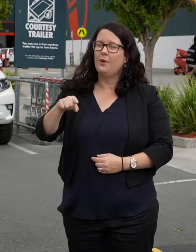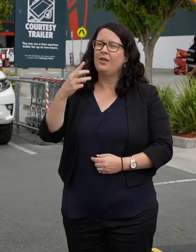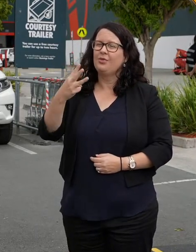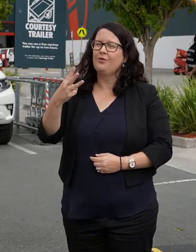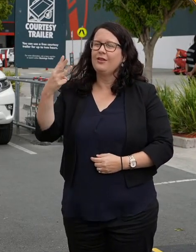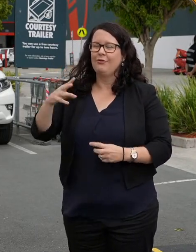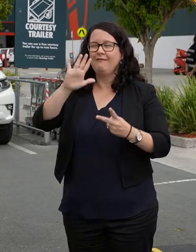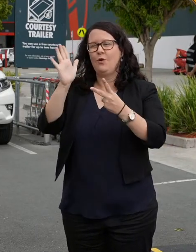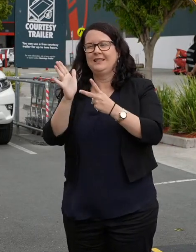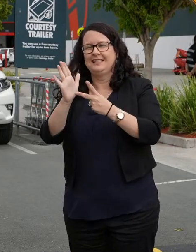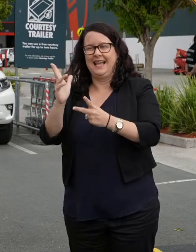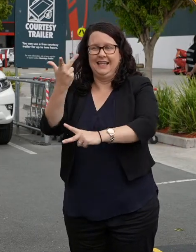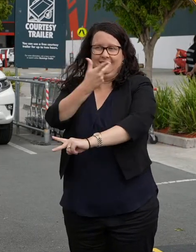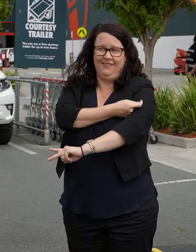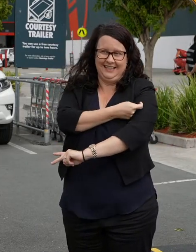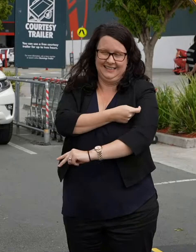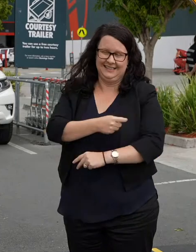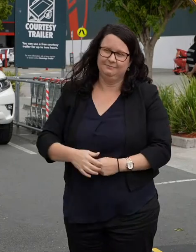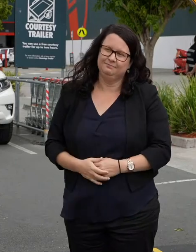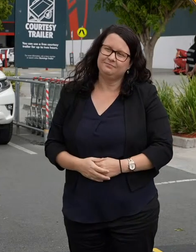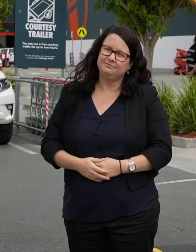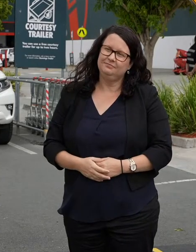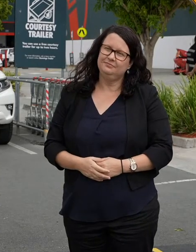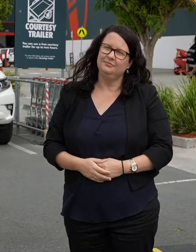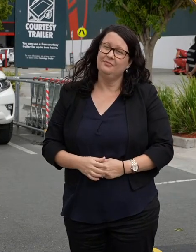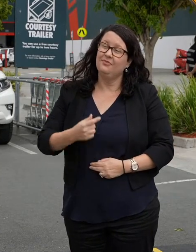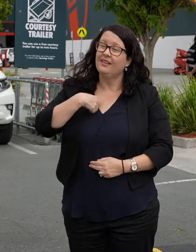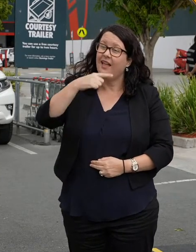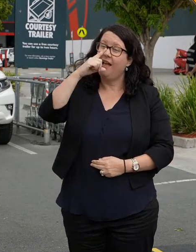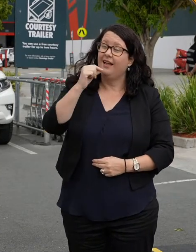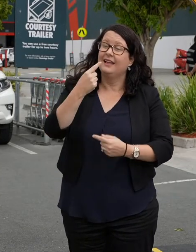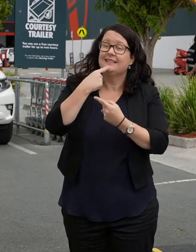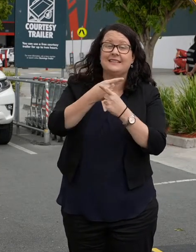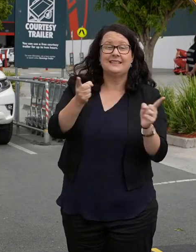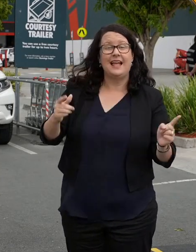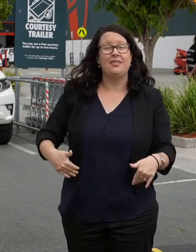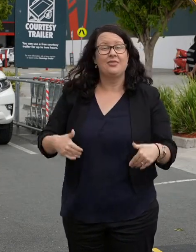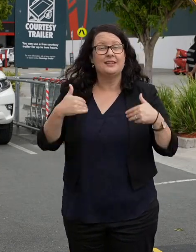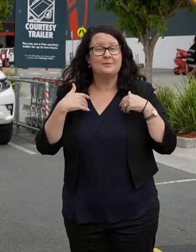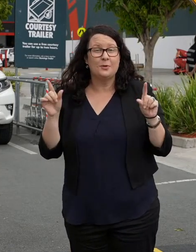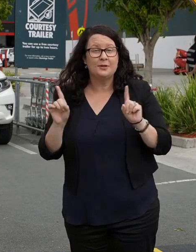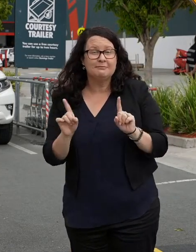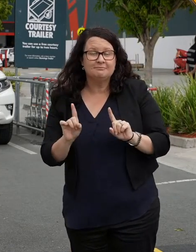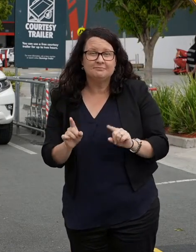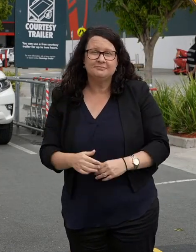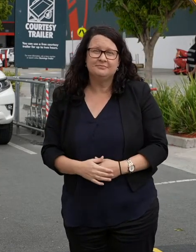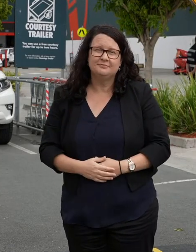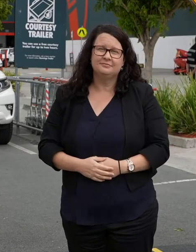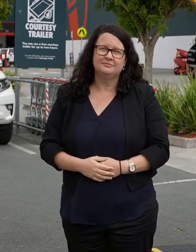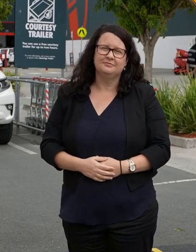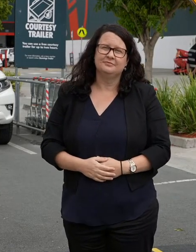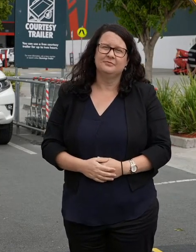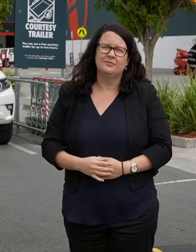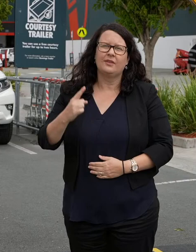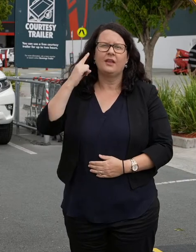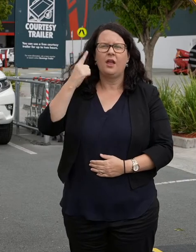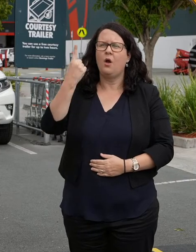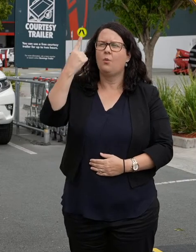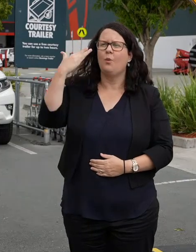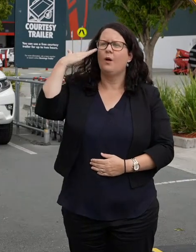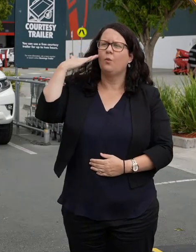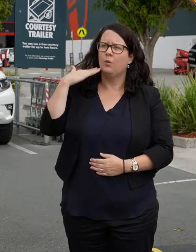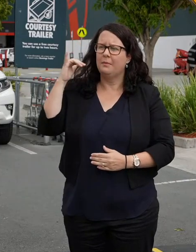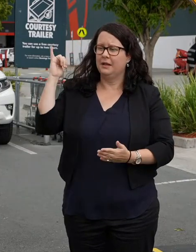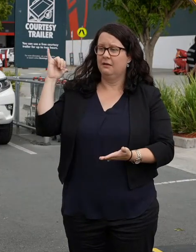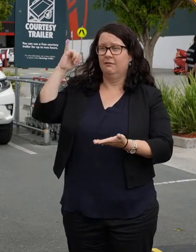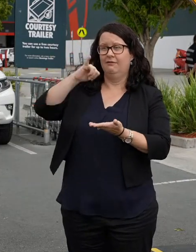66.33% second doses. I can also report that this morning there are reports around a woman who flew